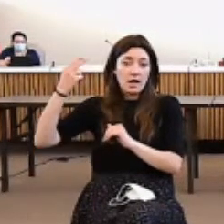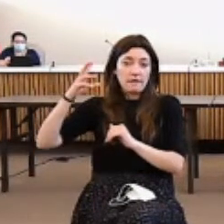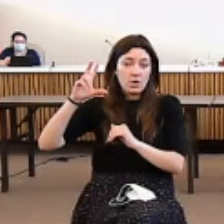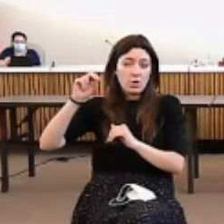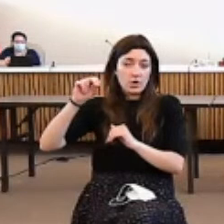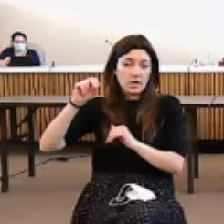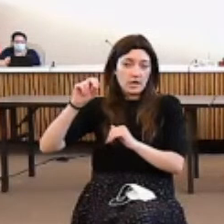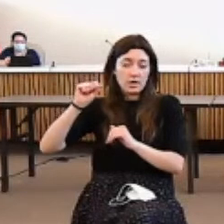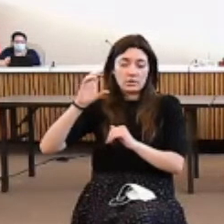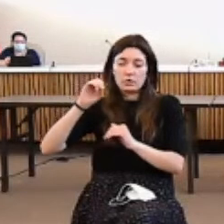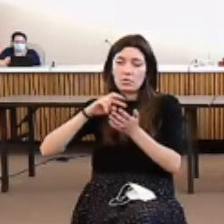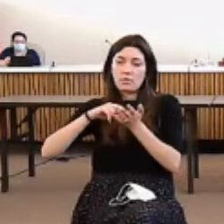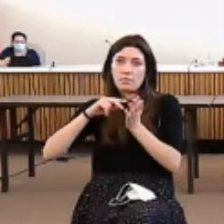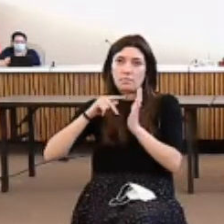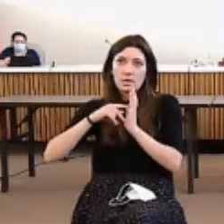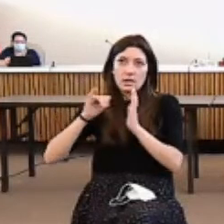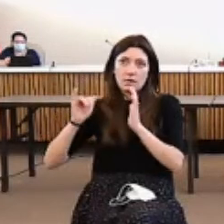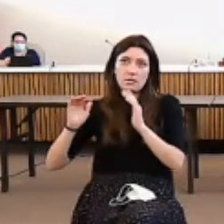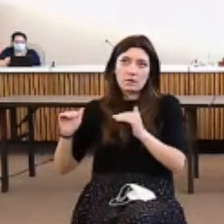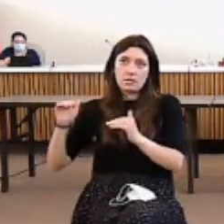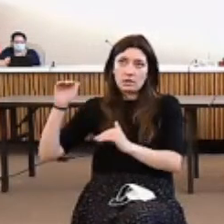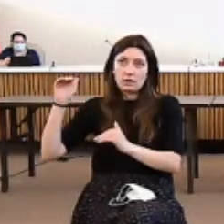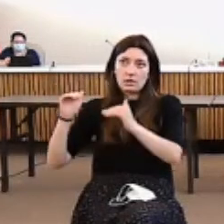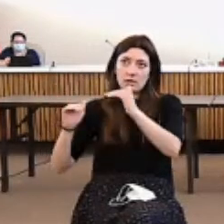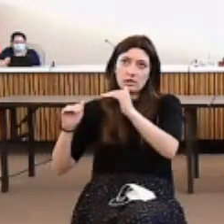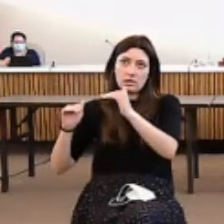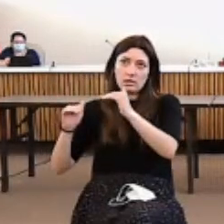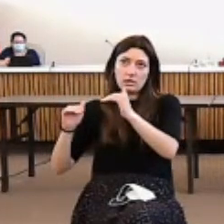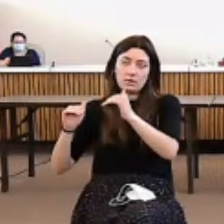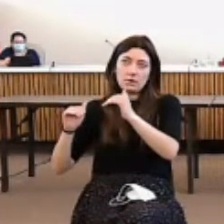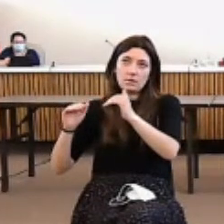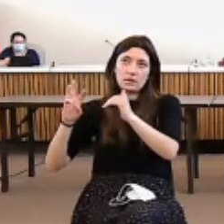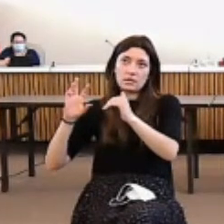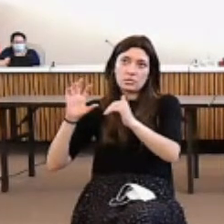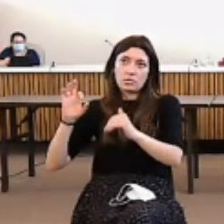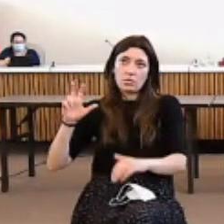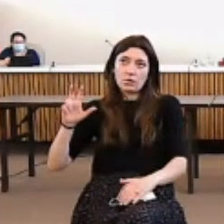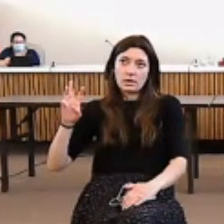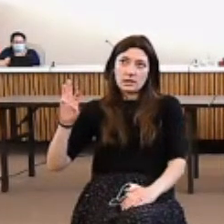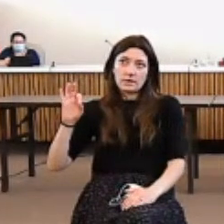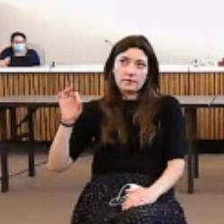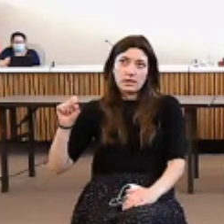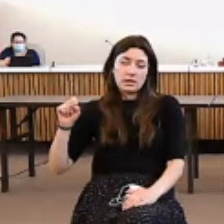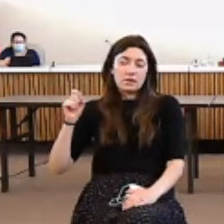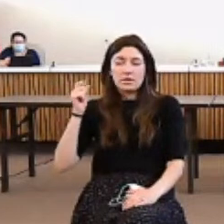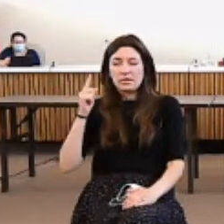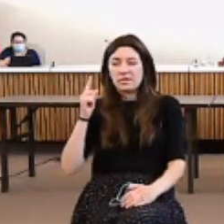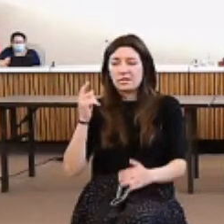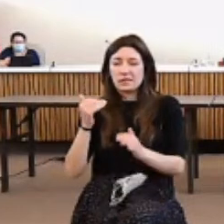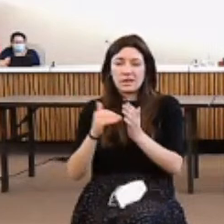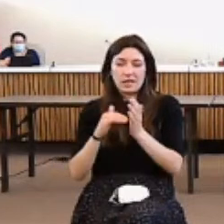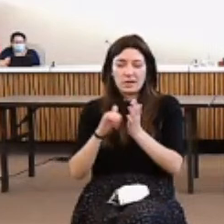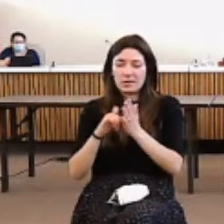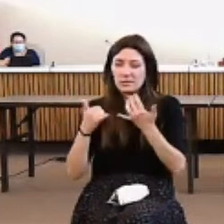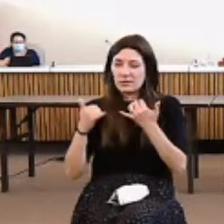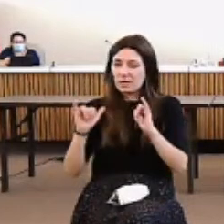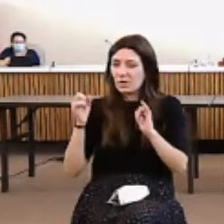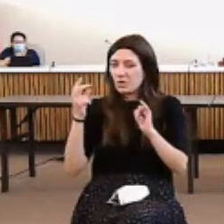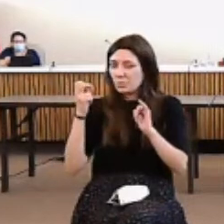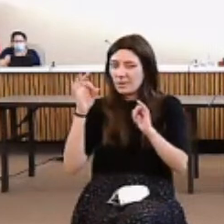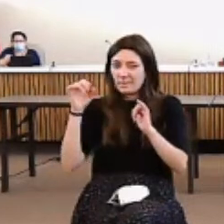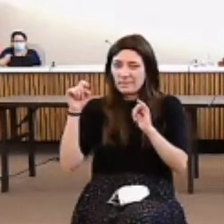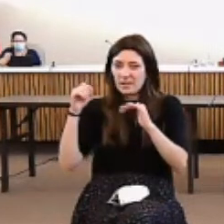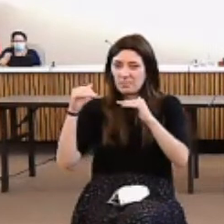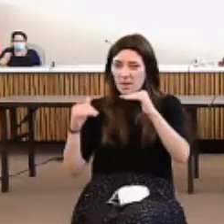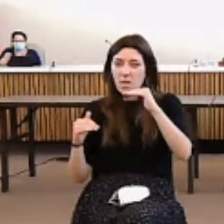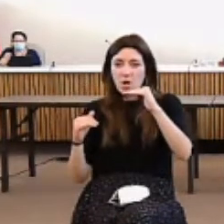at 636 feet. So again, that's still 12 feet below